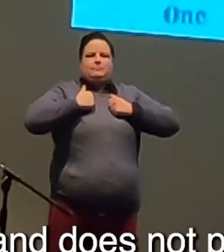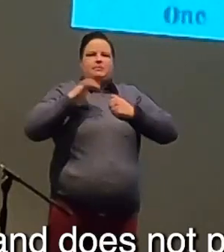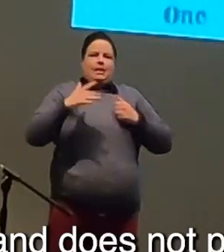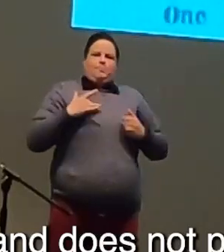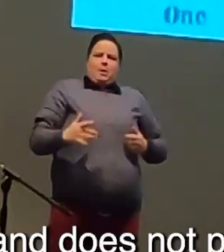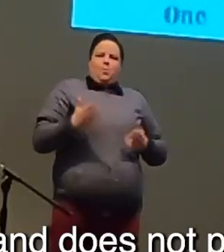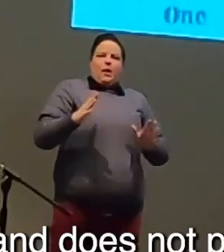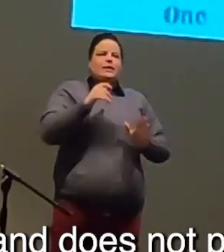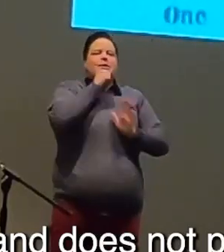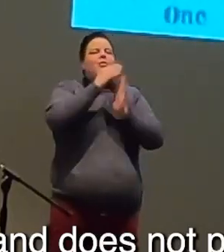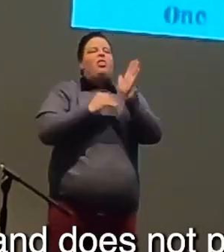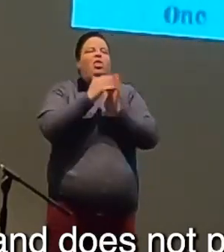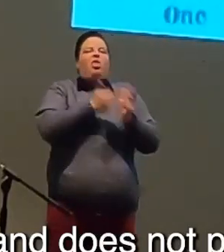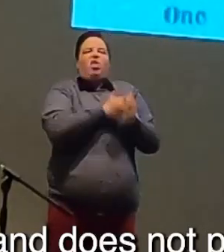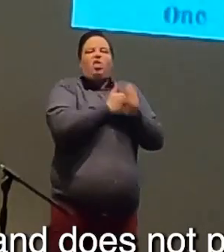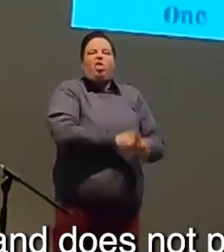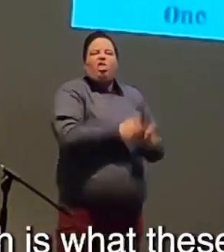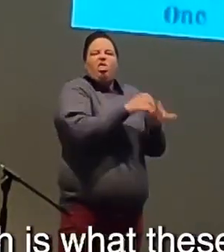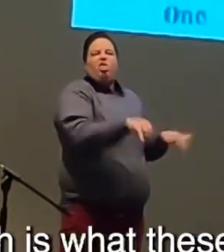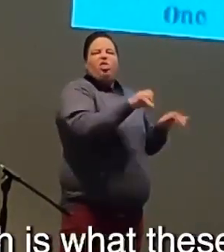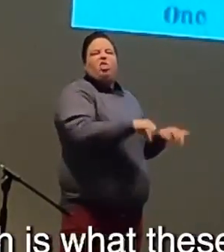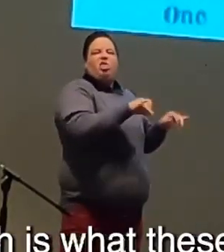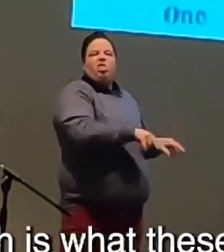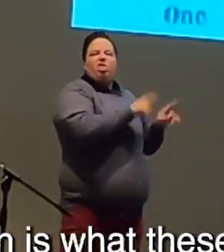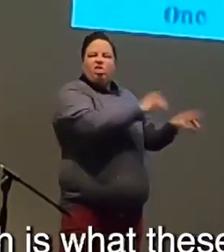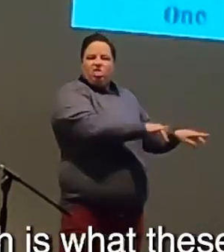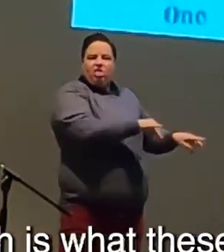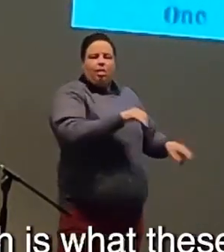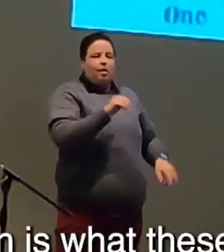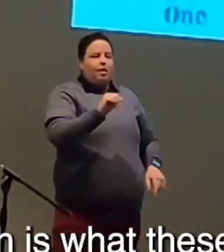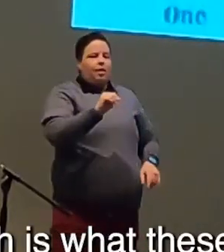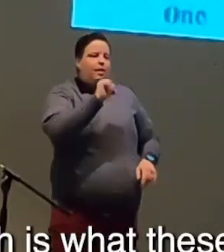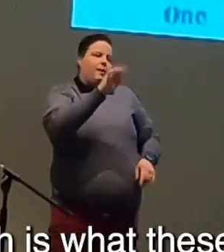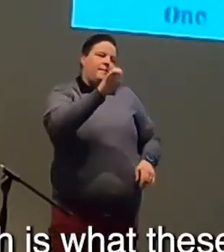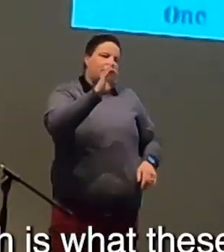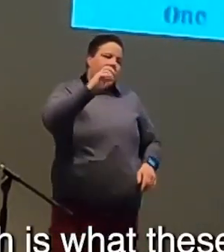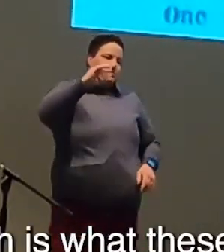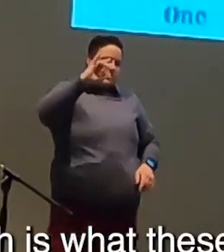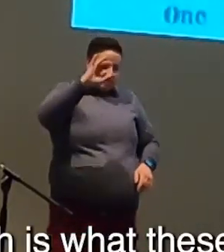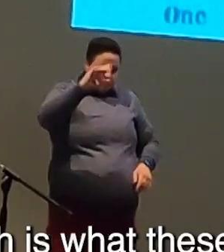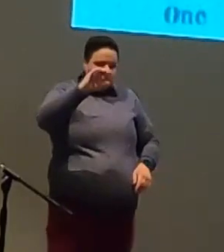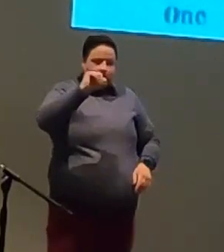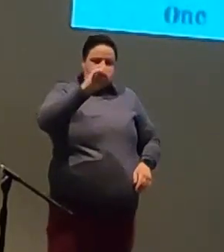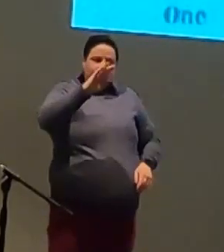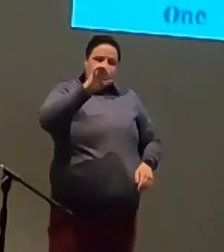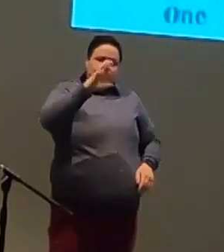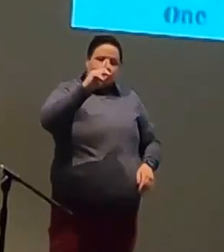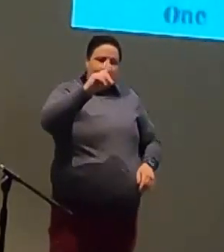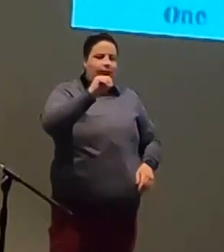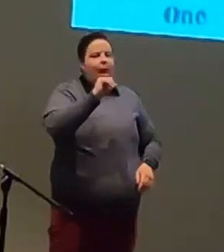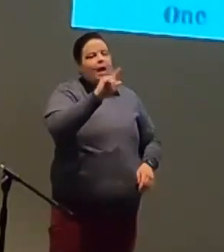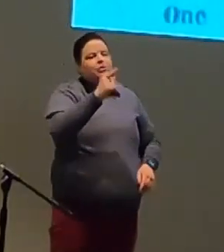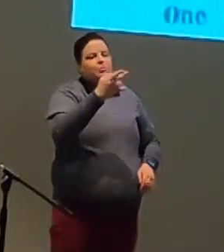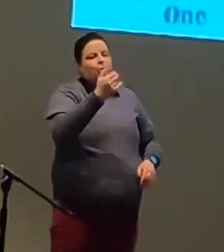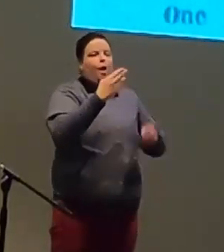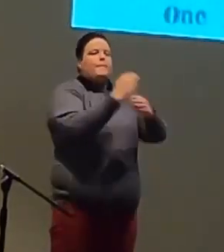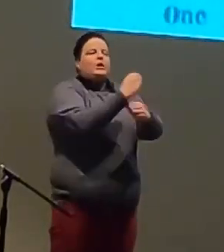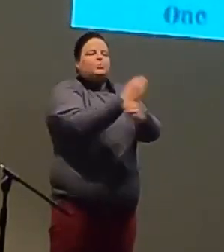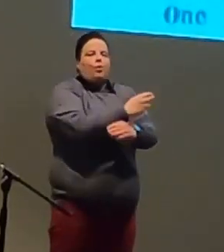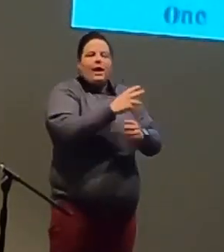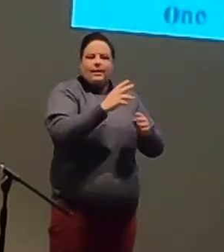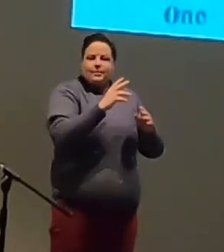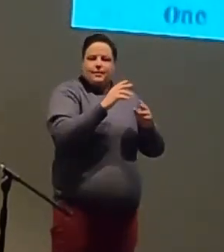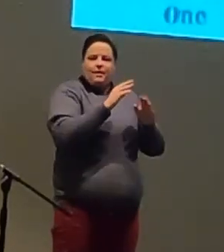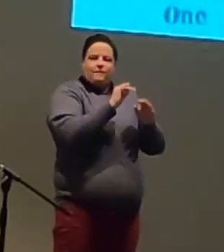does not paint by an algebraic formula, which is what these academic artists were painting with. The 8 were